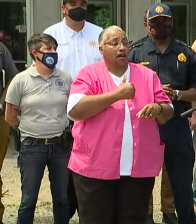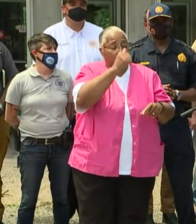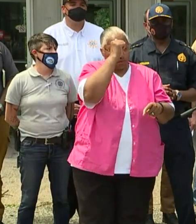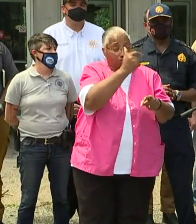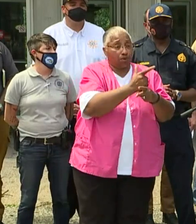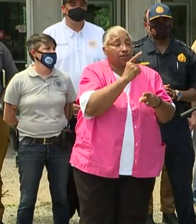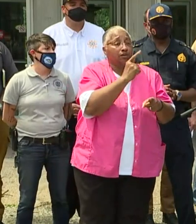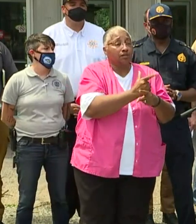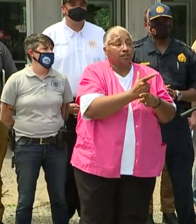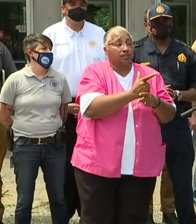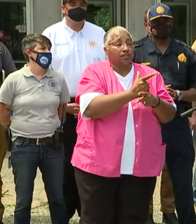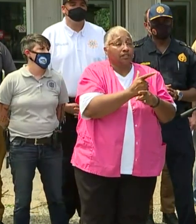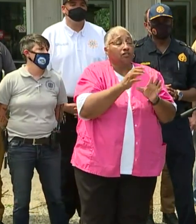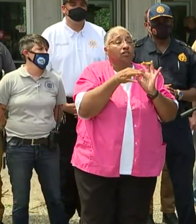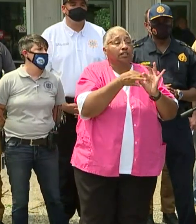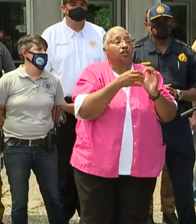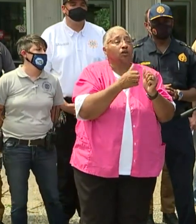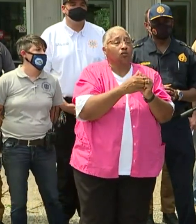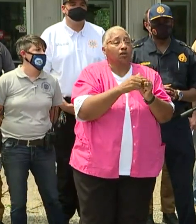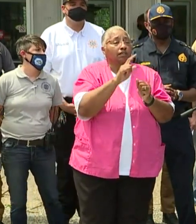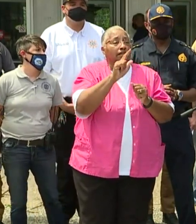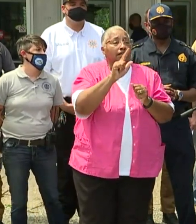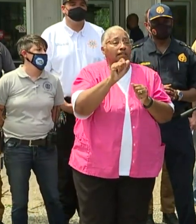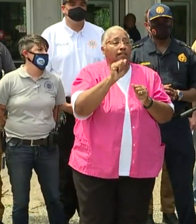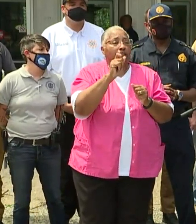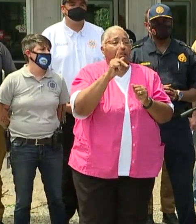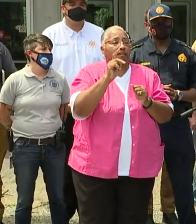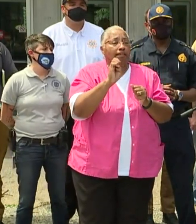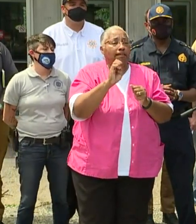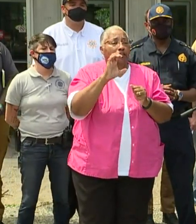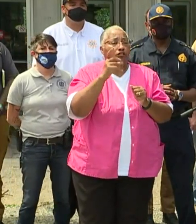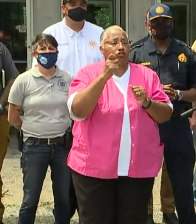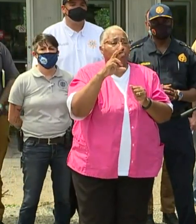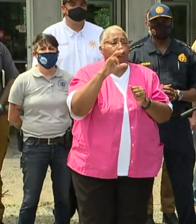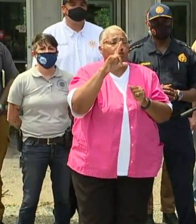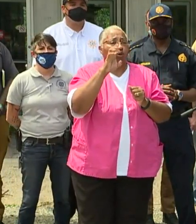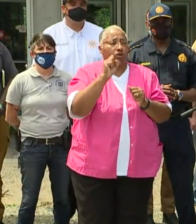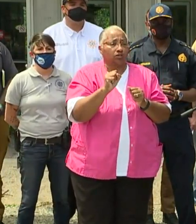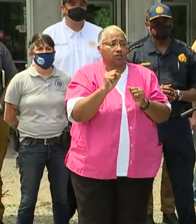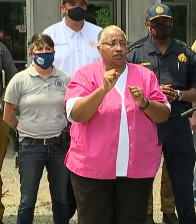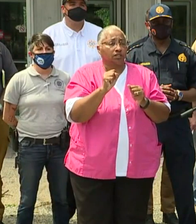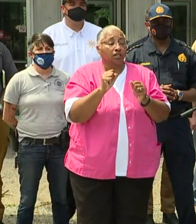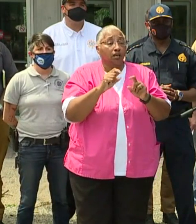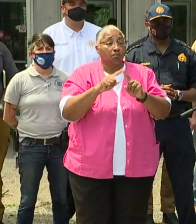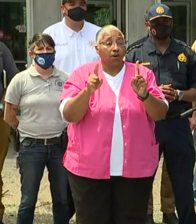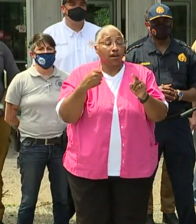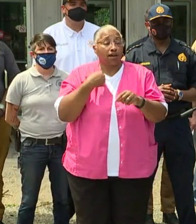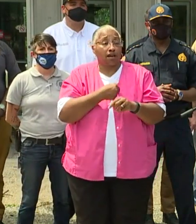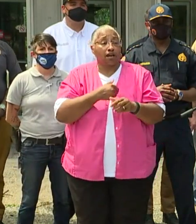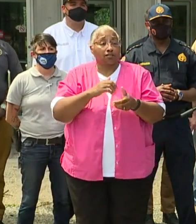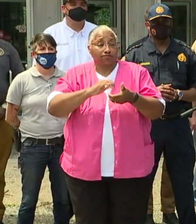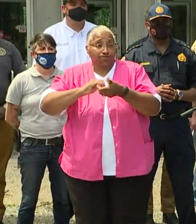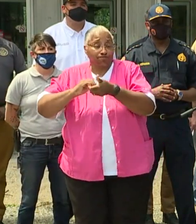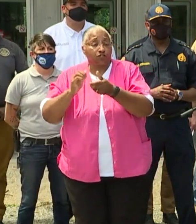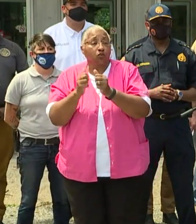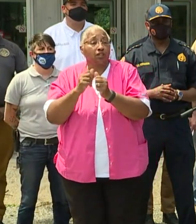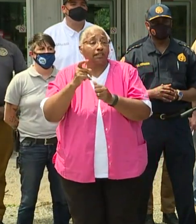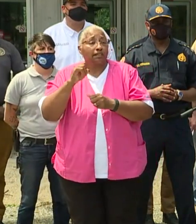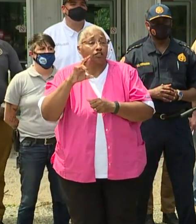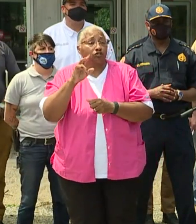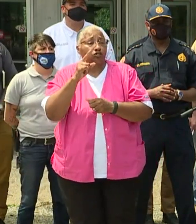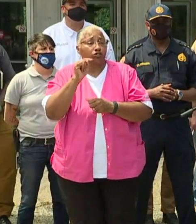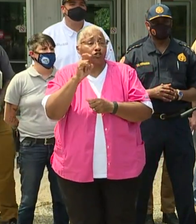in as it relates to Lake Charles relative to power sources. But boots on the ground with Entergy, Ms. Rodriguez will give you